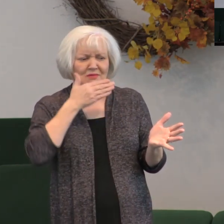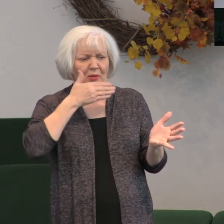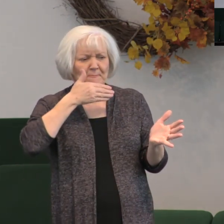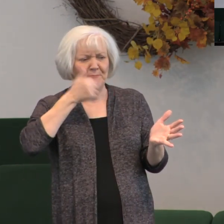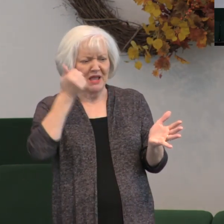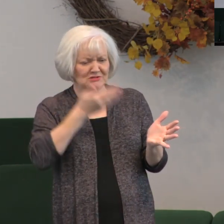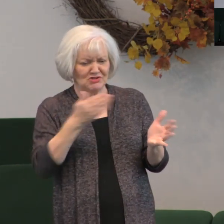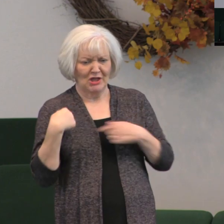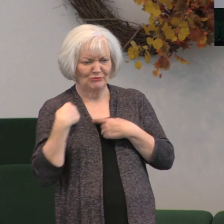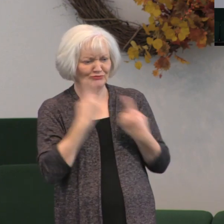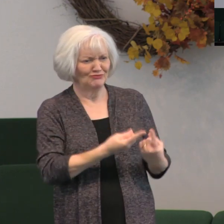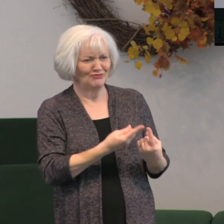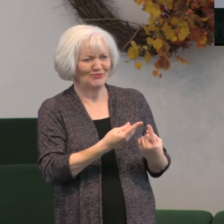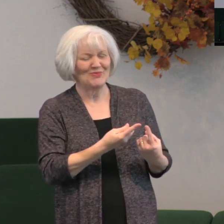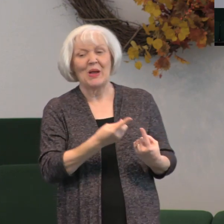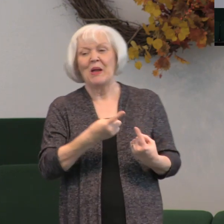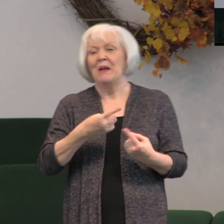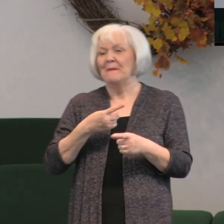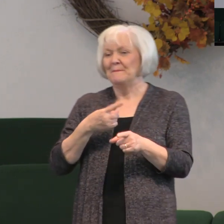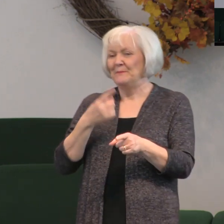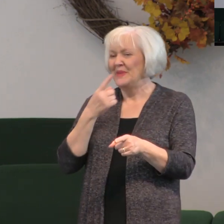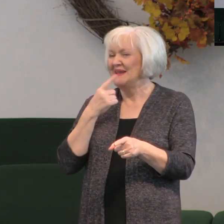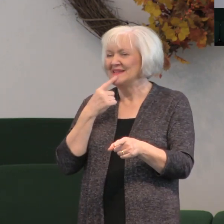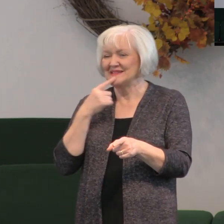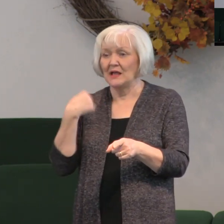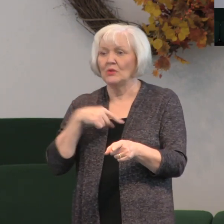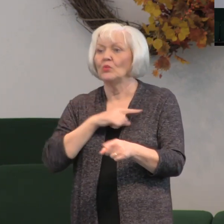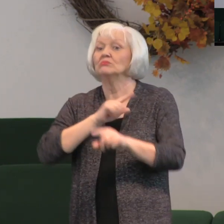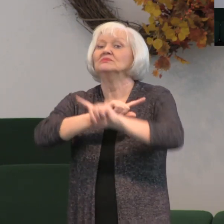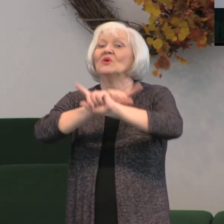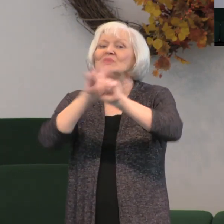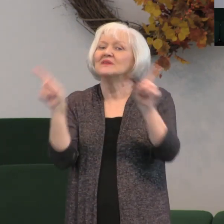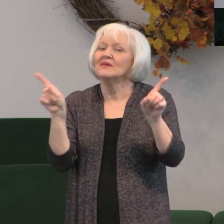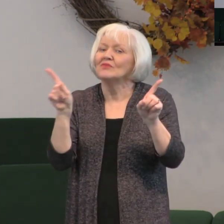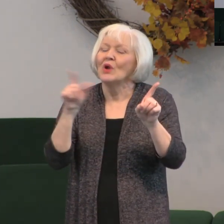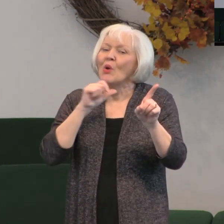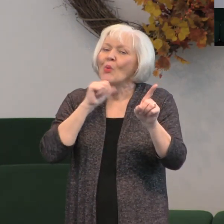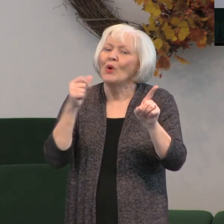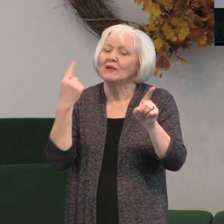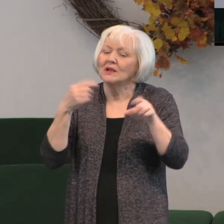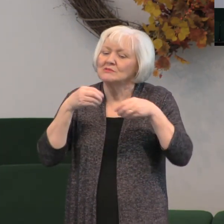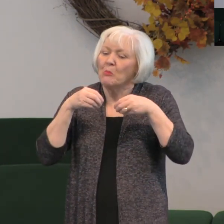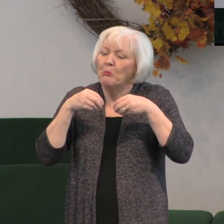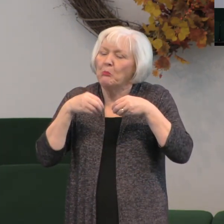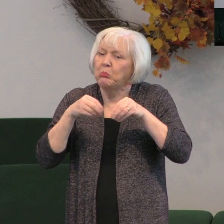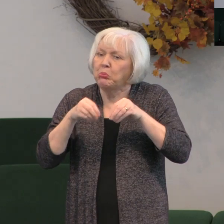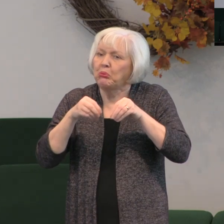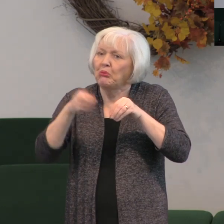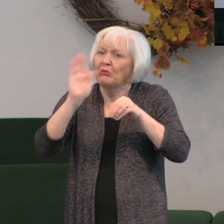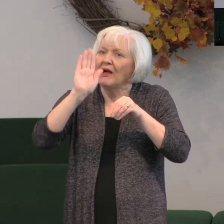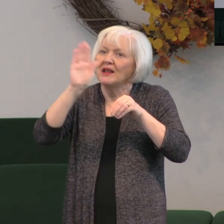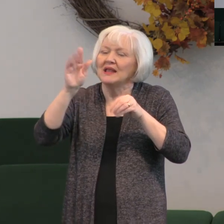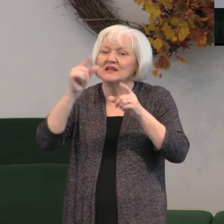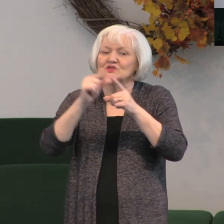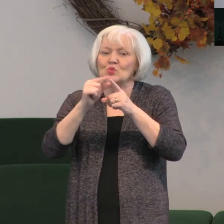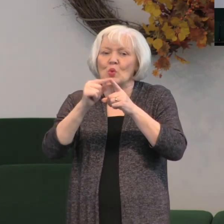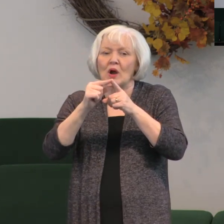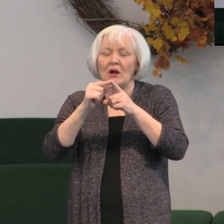ever Paul is saying we're not like these people we are not peddlers of God's word men